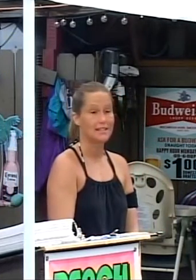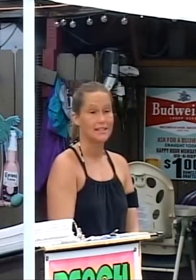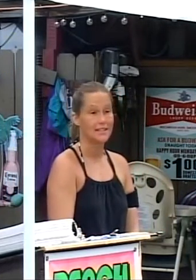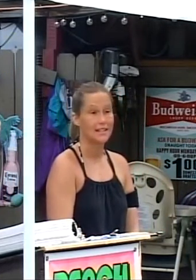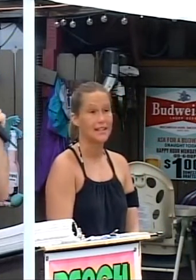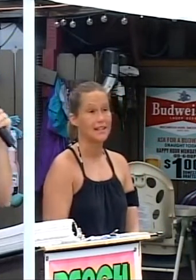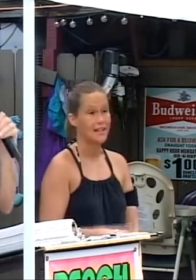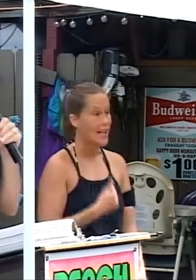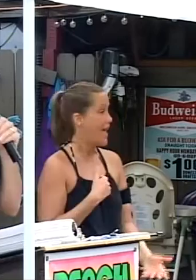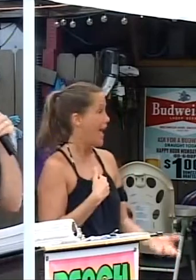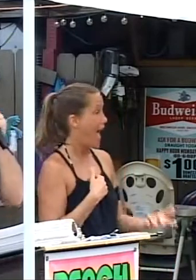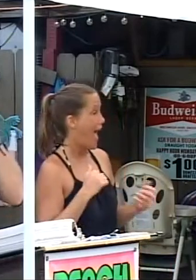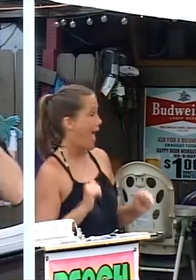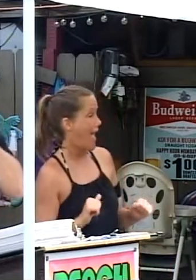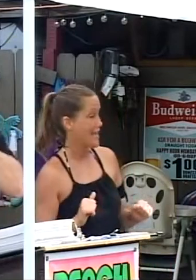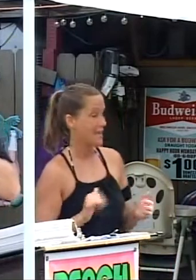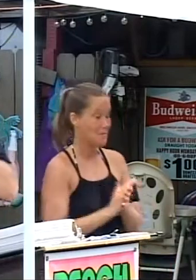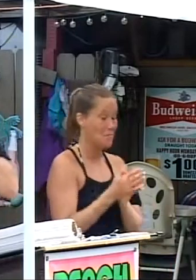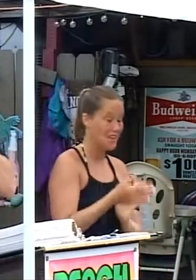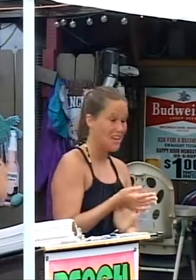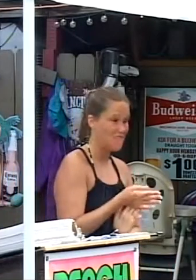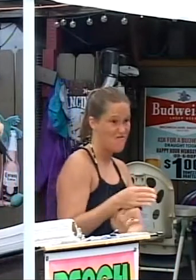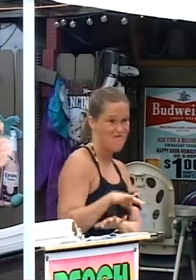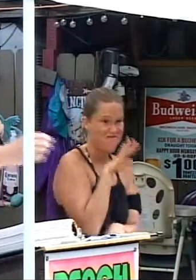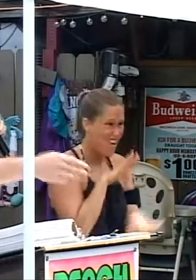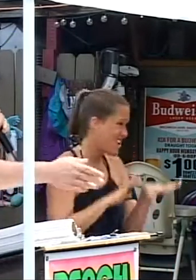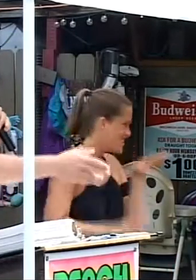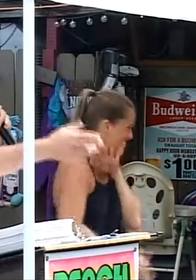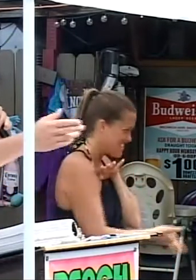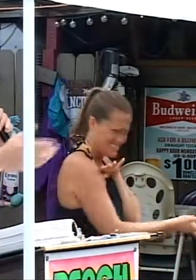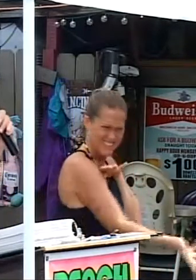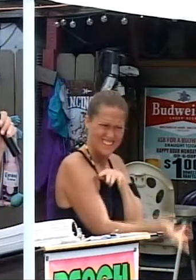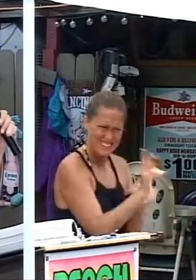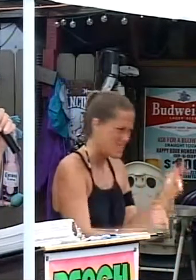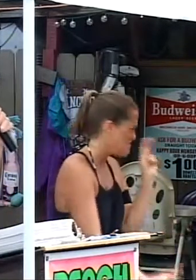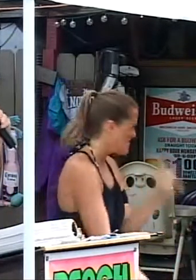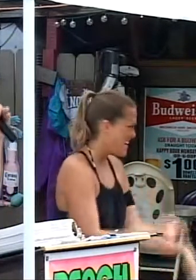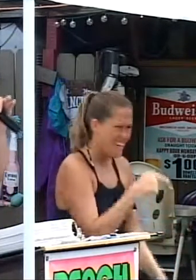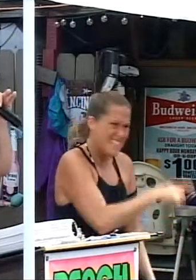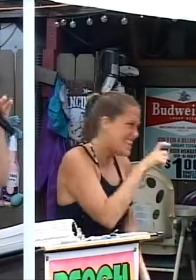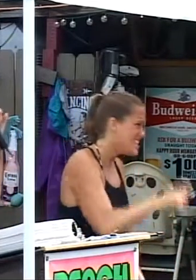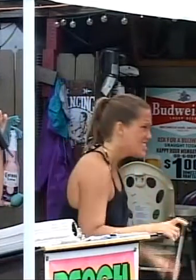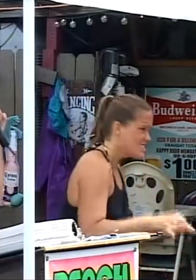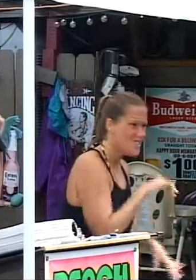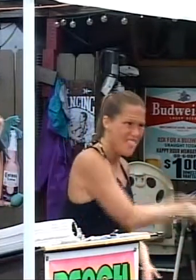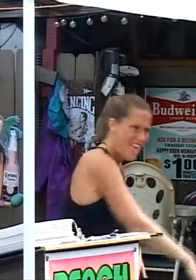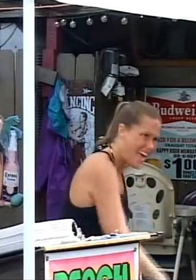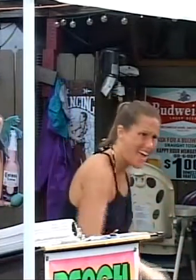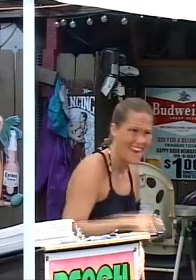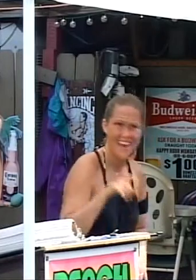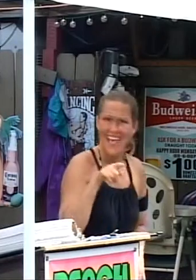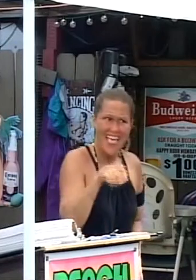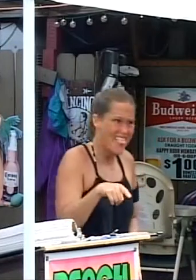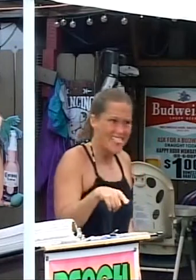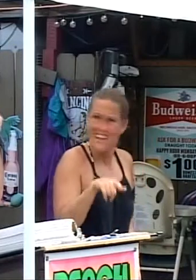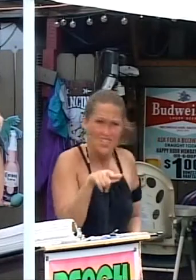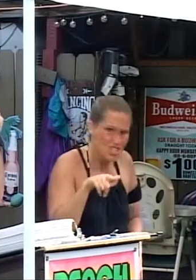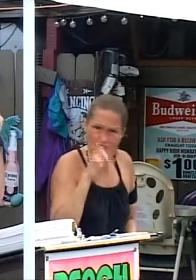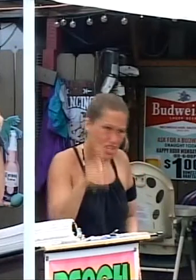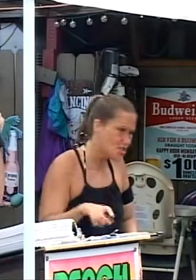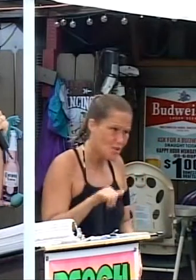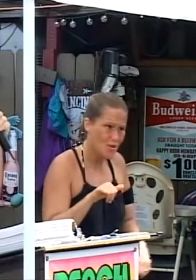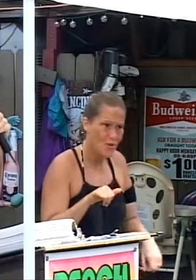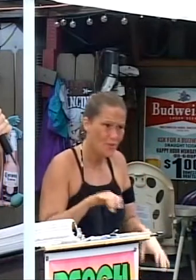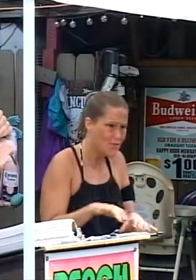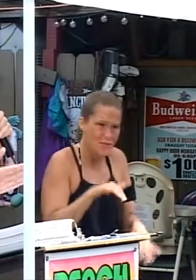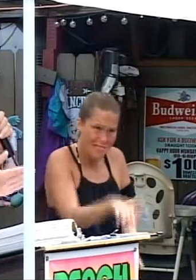is, well, they did this and they did that and they didn't do this and they didn't do that and they should have done this and they should have done that. And I'm going, wait a minute. You